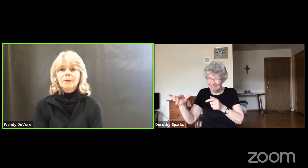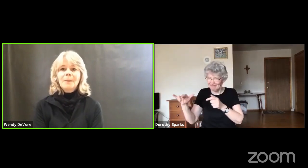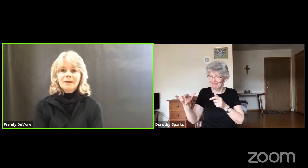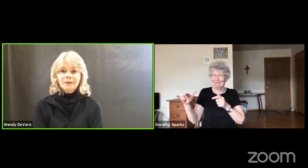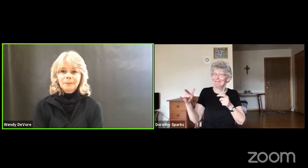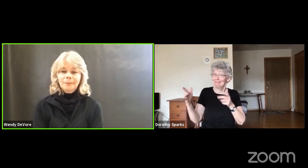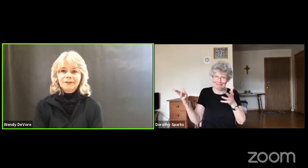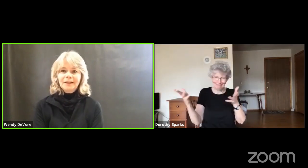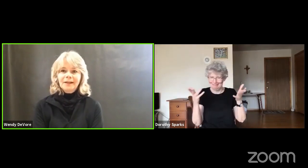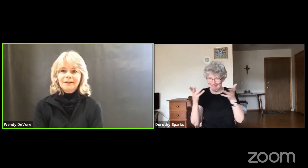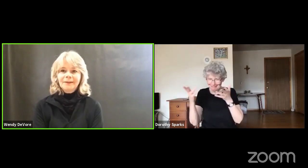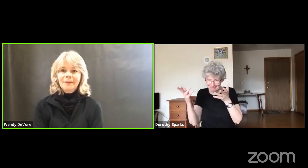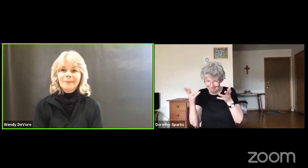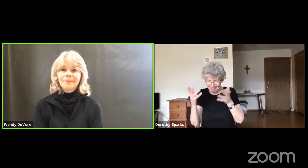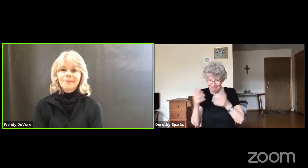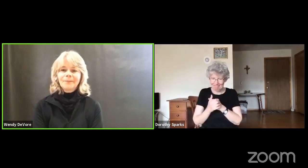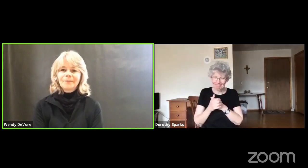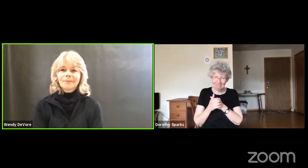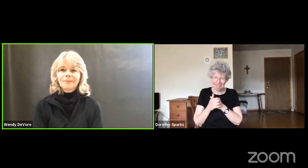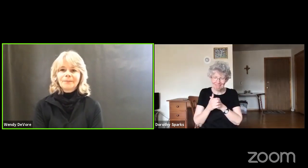for the medical personnel.